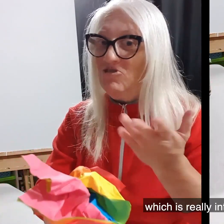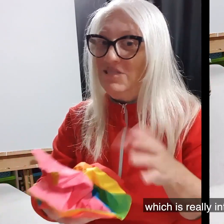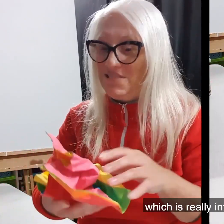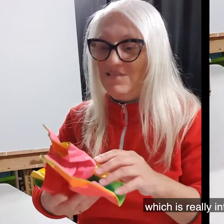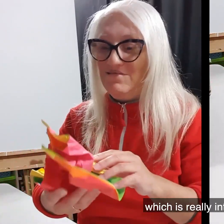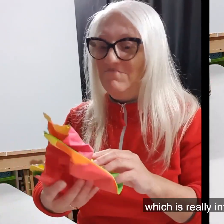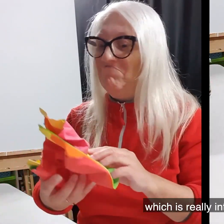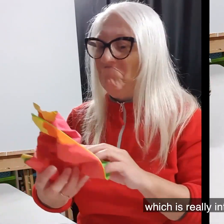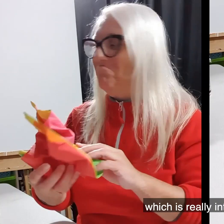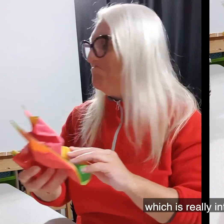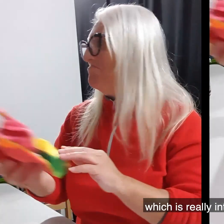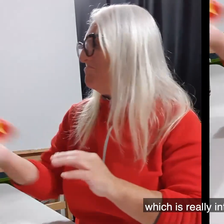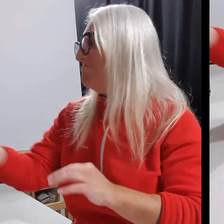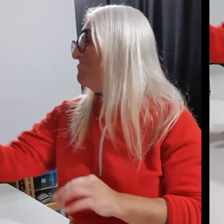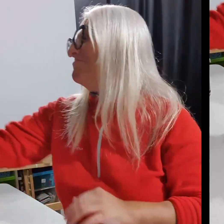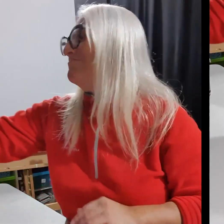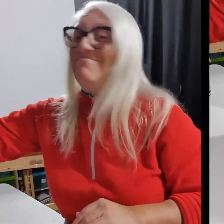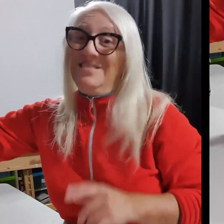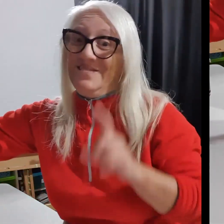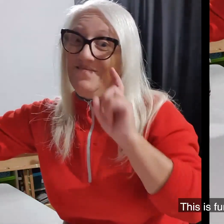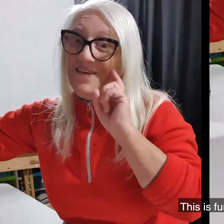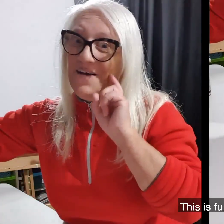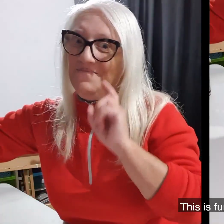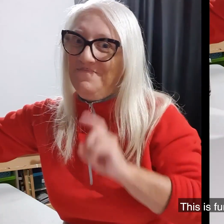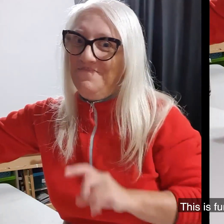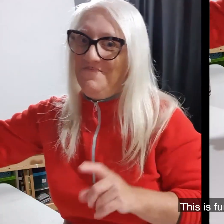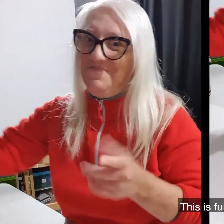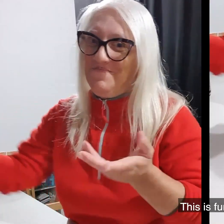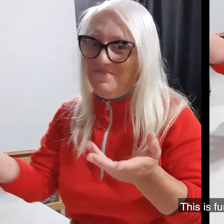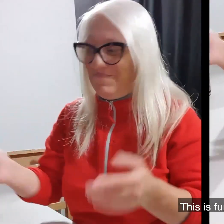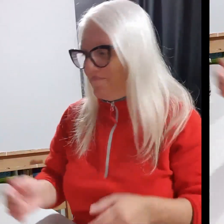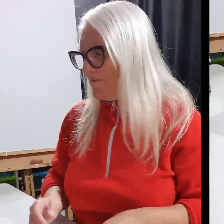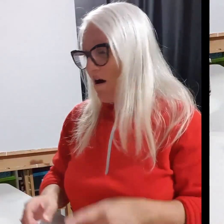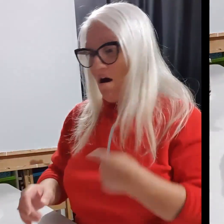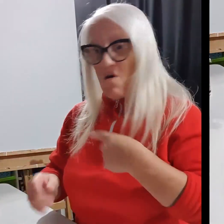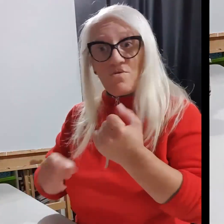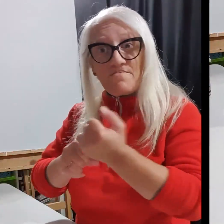which is really interesting. This is fun.